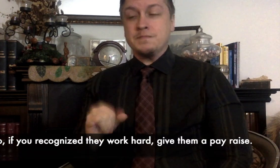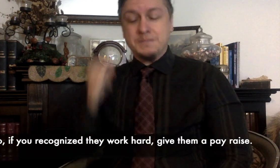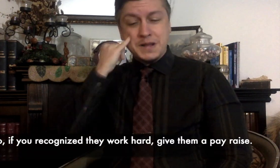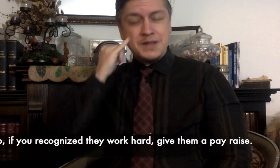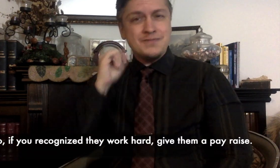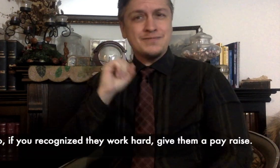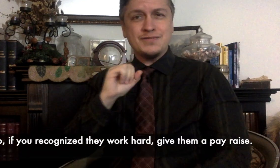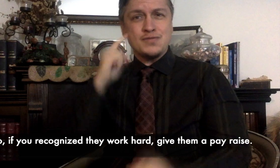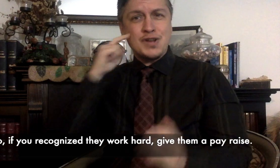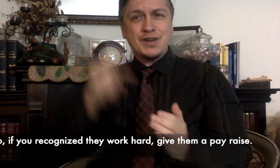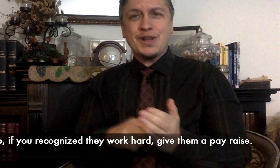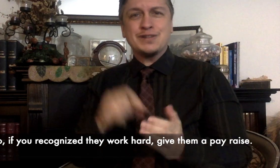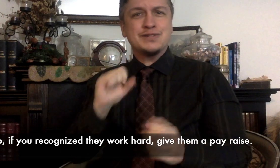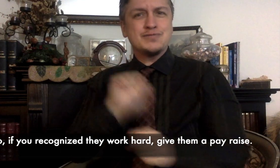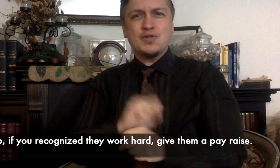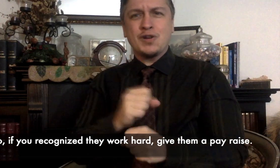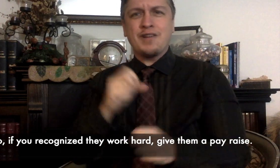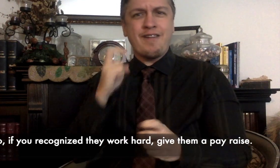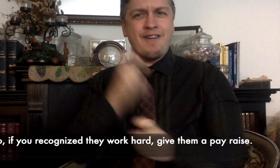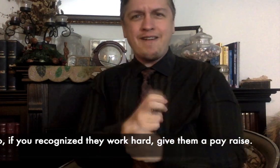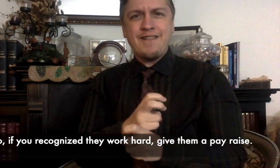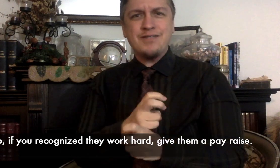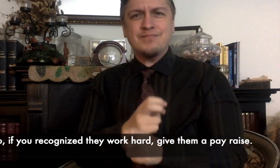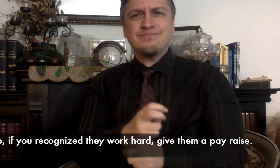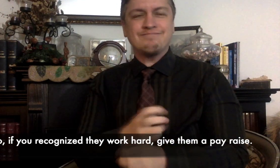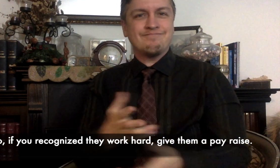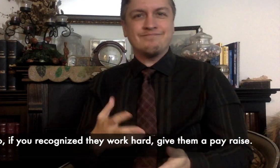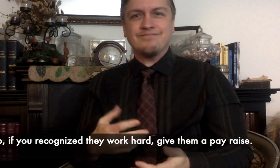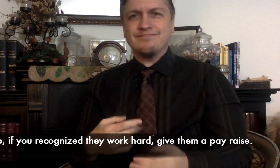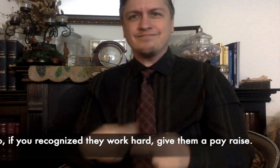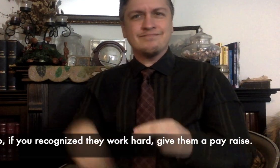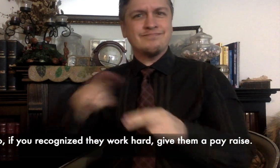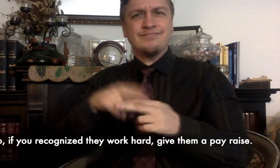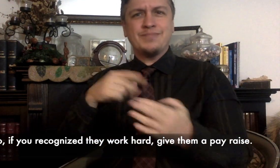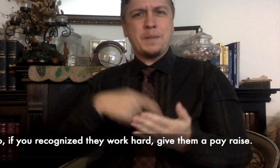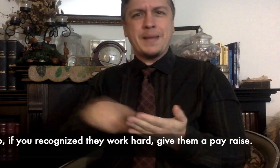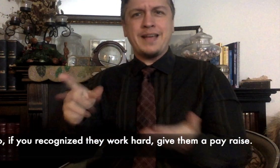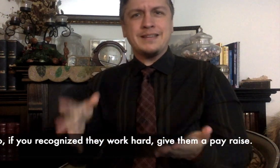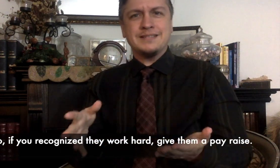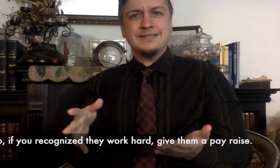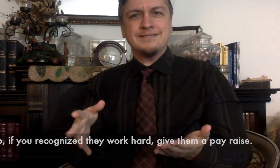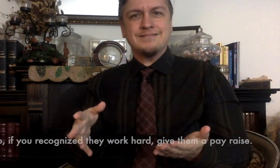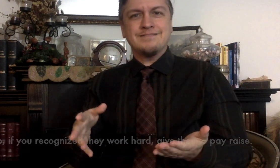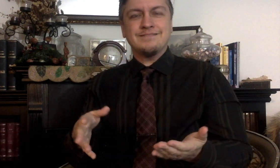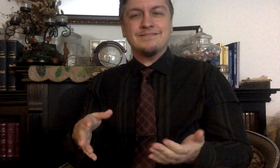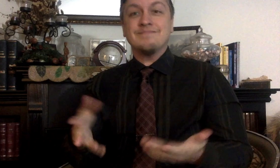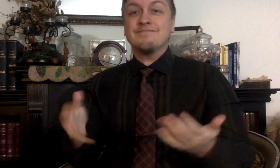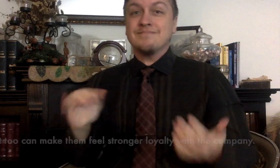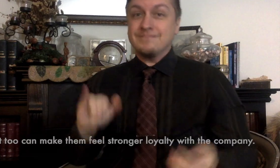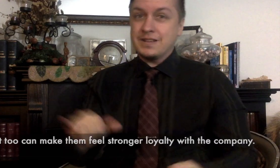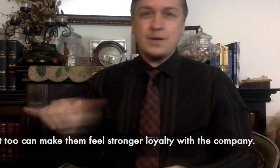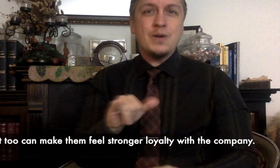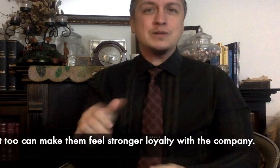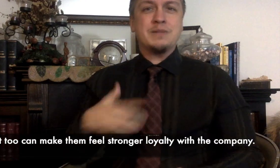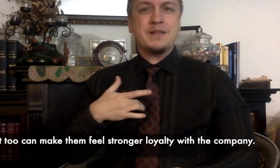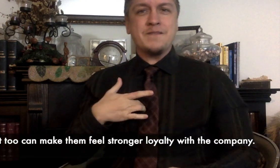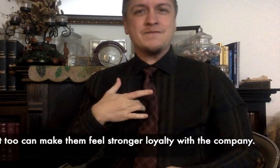Also, if you recognize their hard work, give them a pay raise. That too can